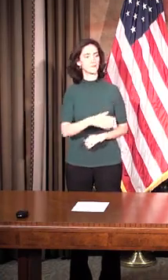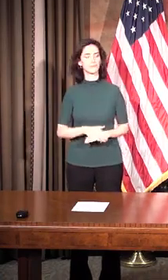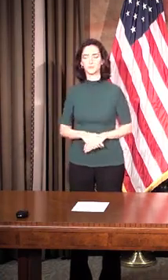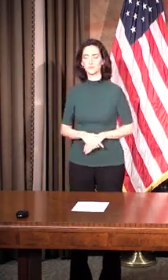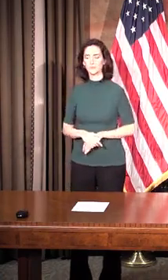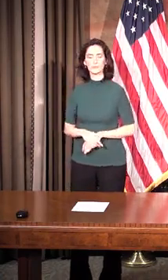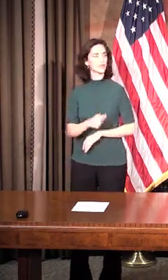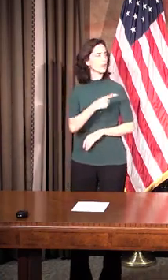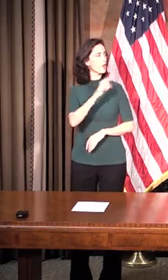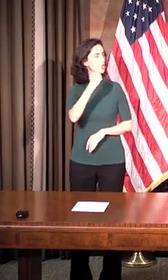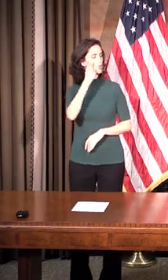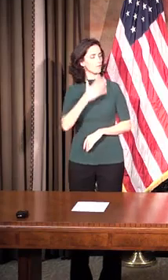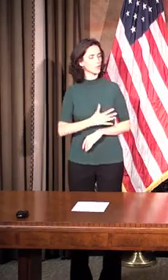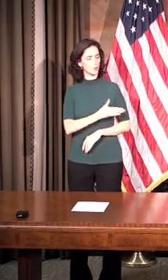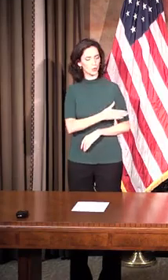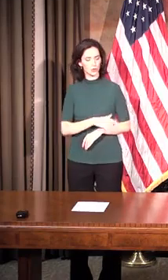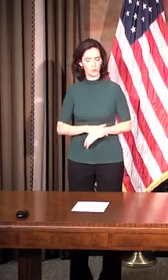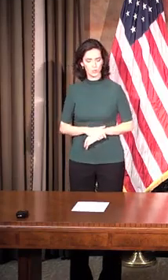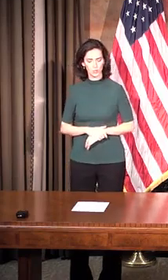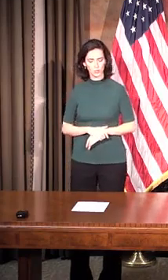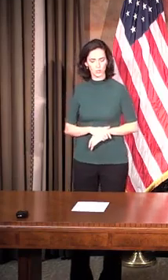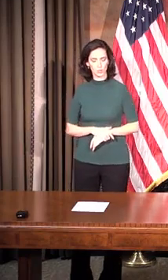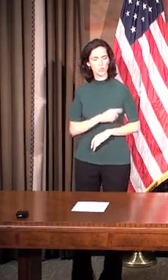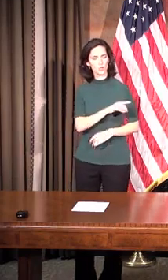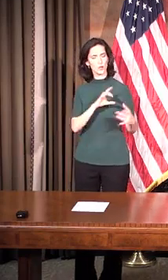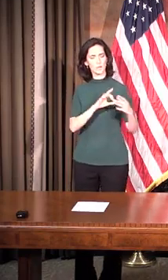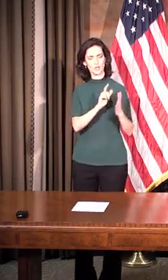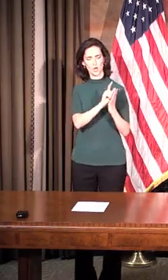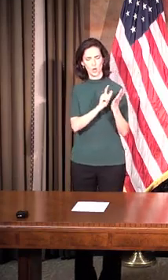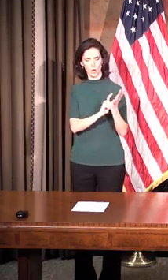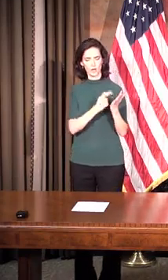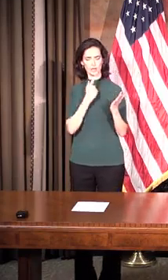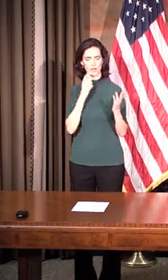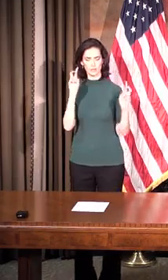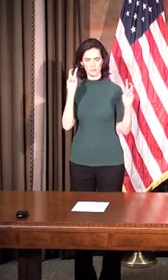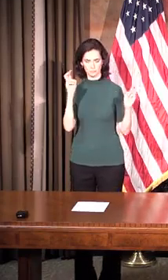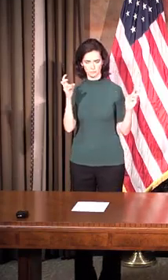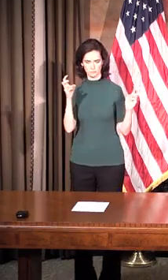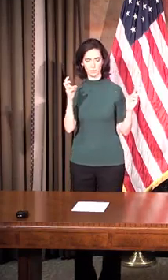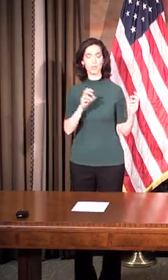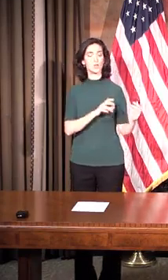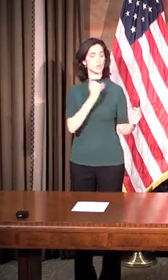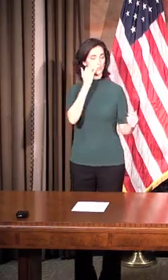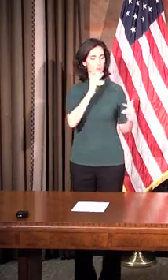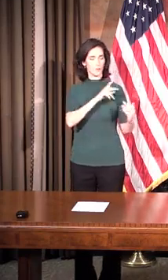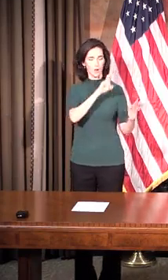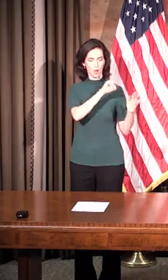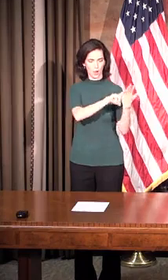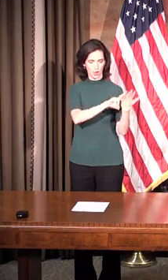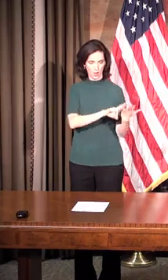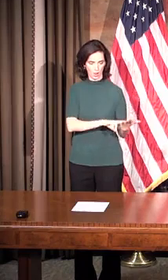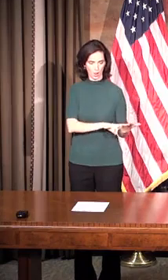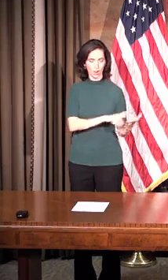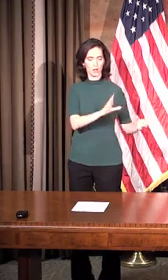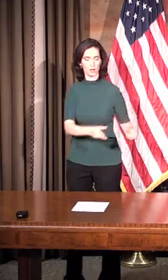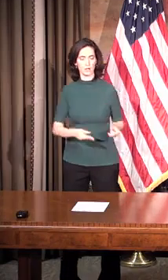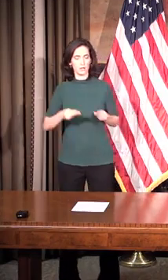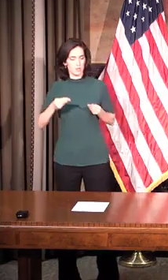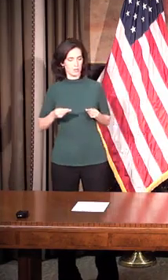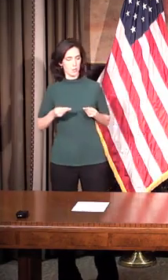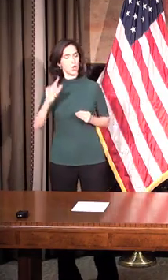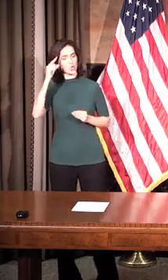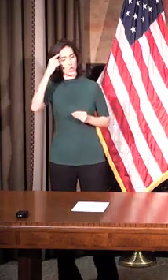the law that you cited, it says thereupon, after getting the petition, the governor shall issue an executive order of proclamation ending the